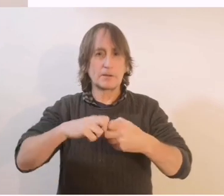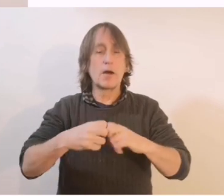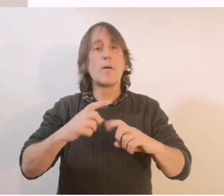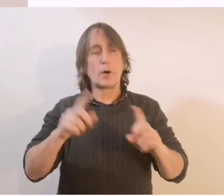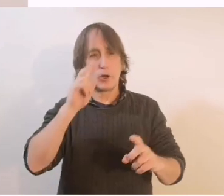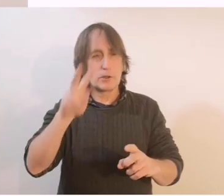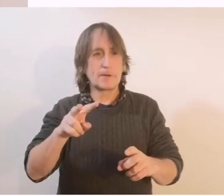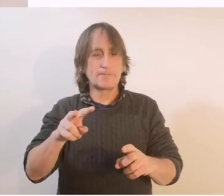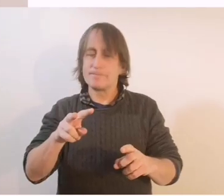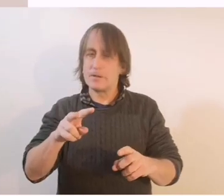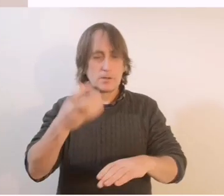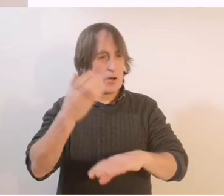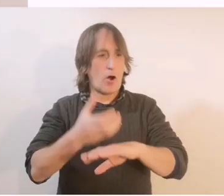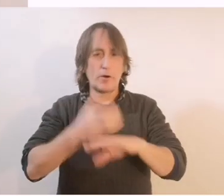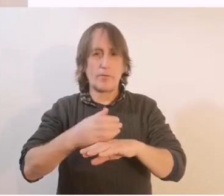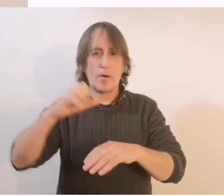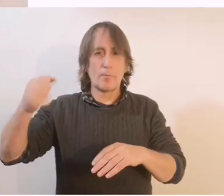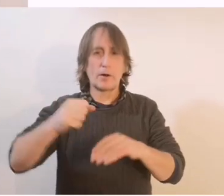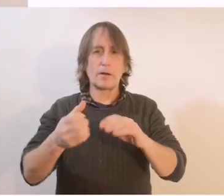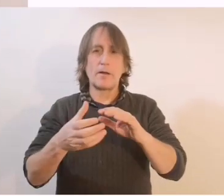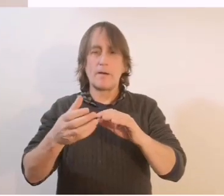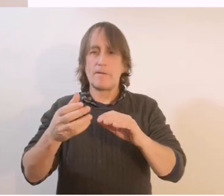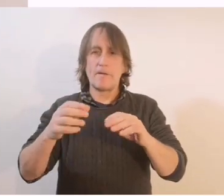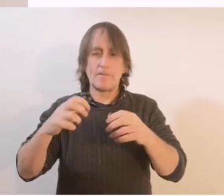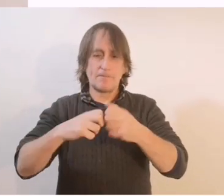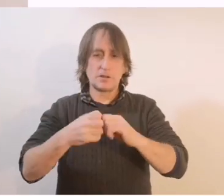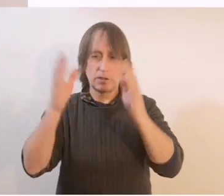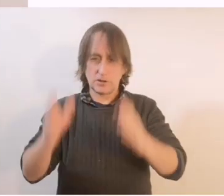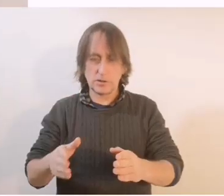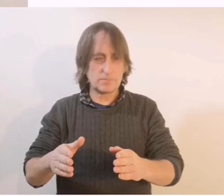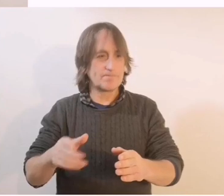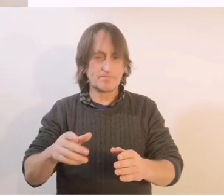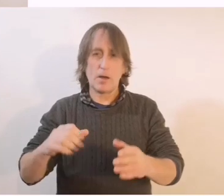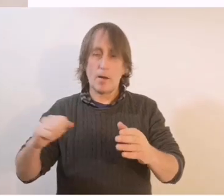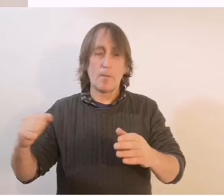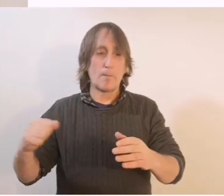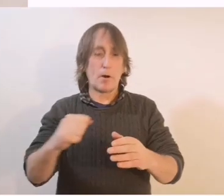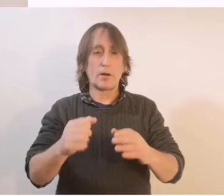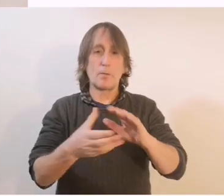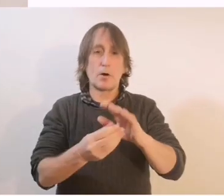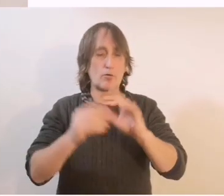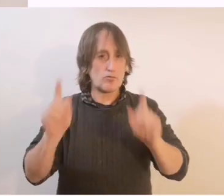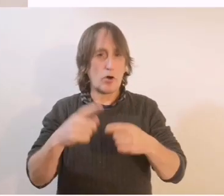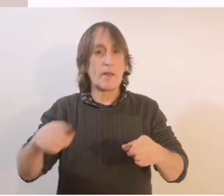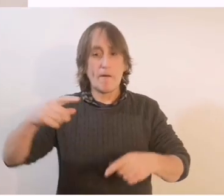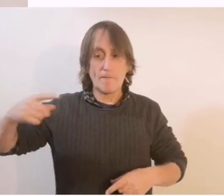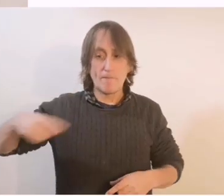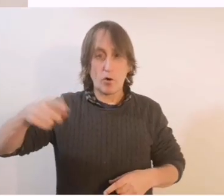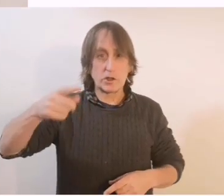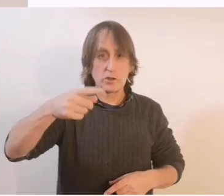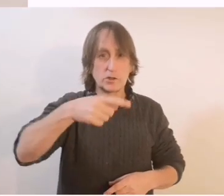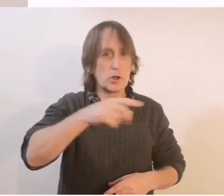whatever reason, it's just too hard for particle physicists to accept that the particle model is wrong. They're vortices, not